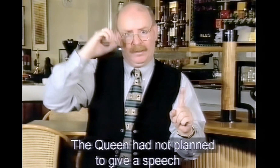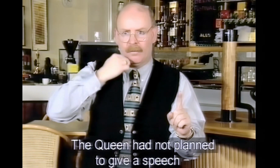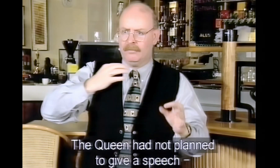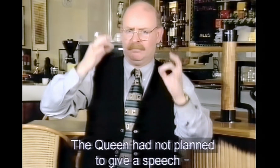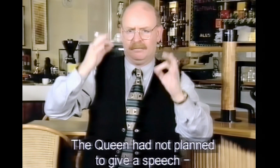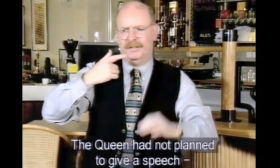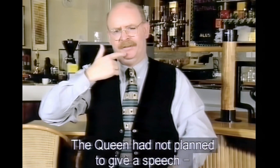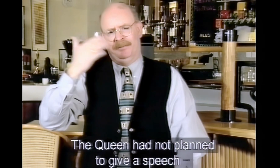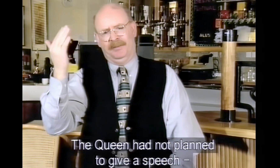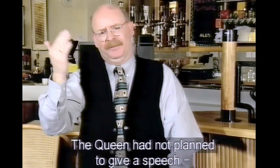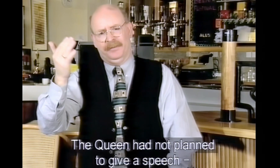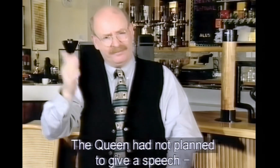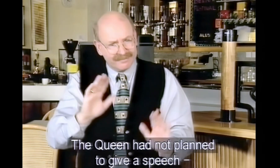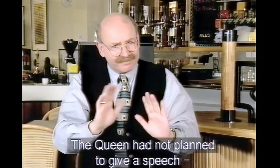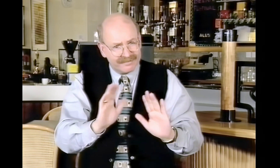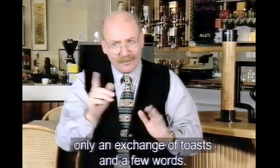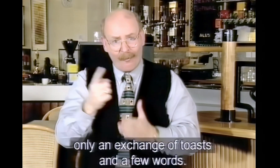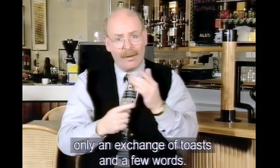ever intended to be an exchange of toast and a few words.